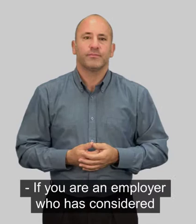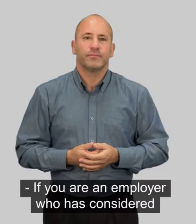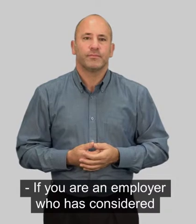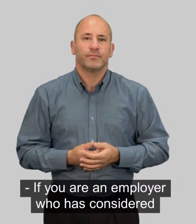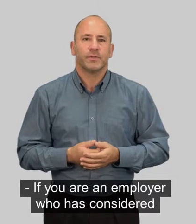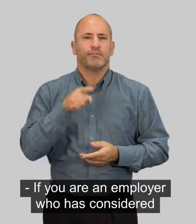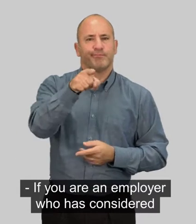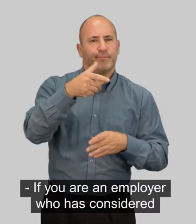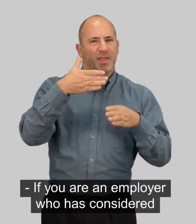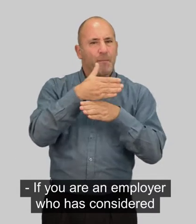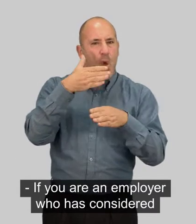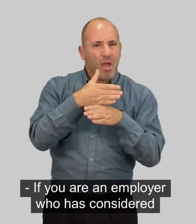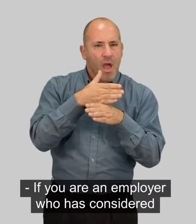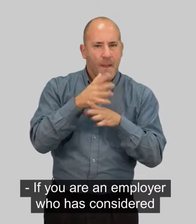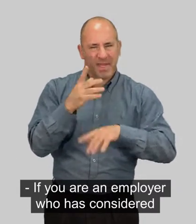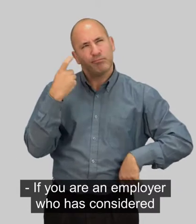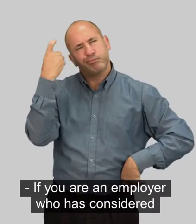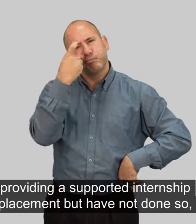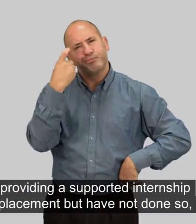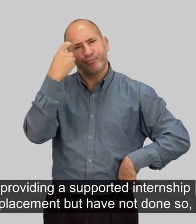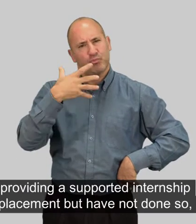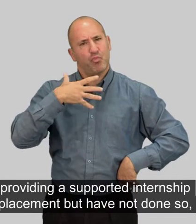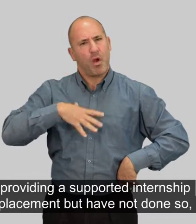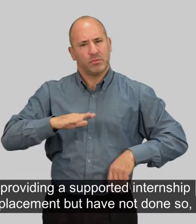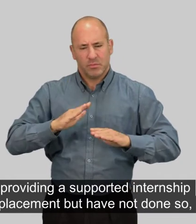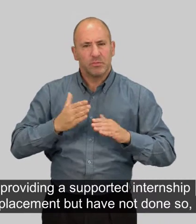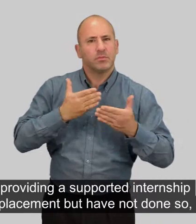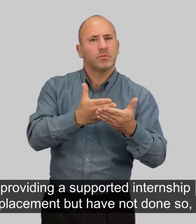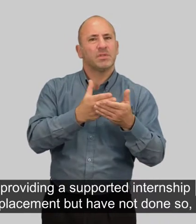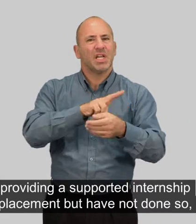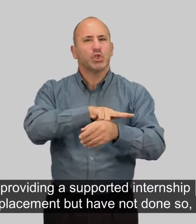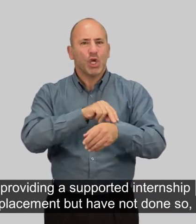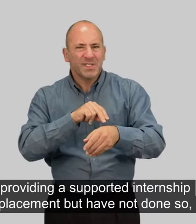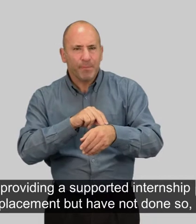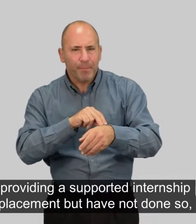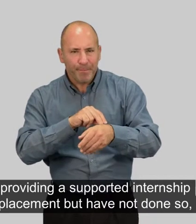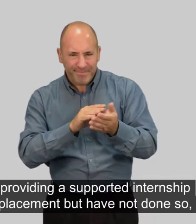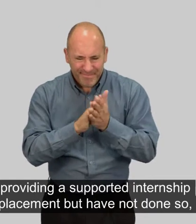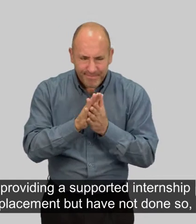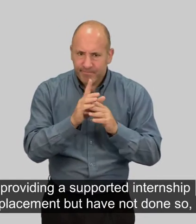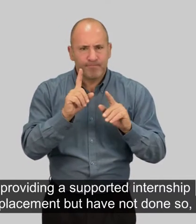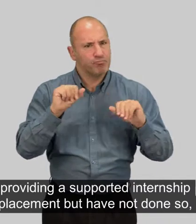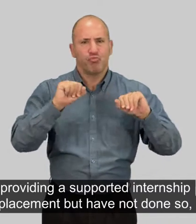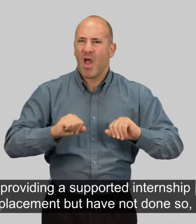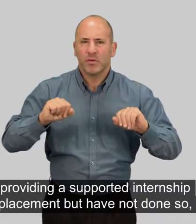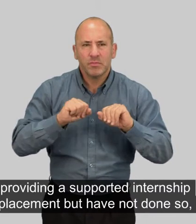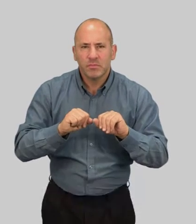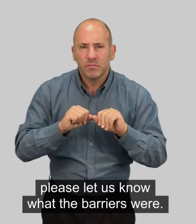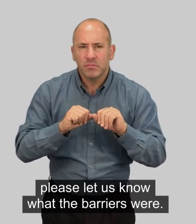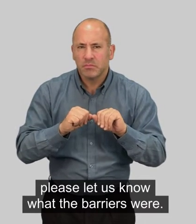If you are an employer who has considered providing a supported internship placement but have not done so, please let us